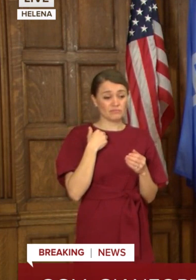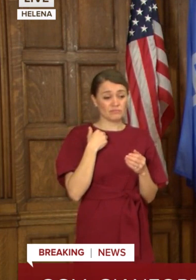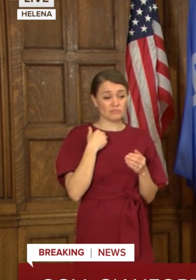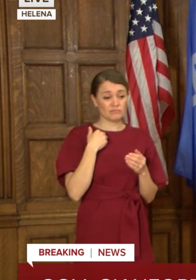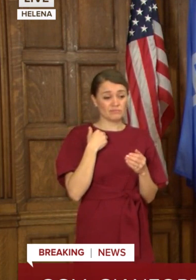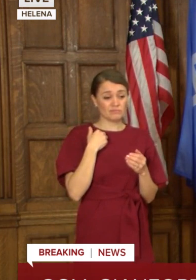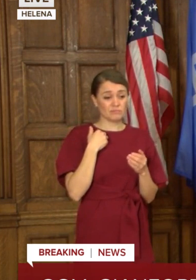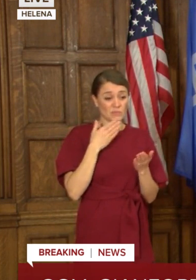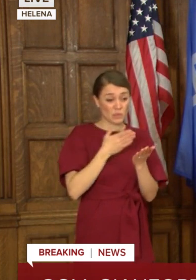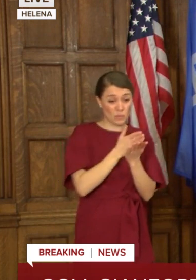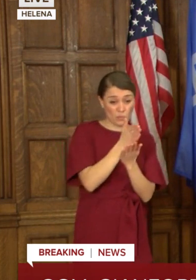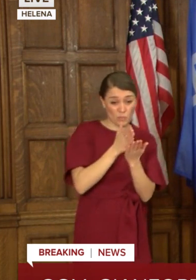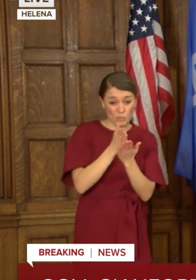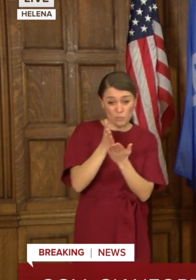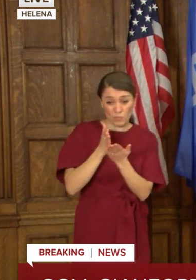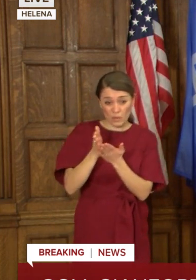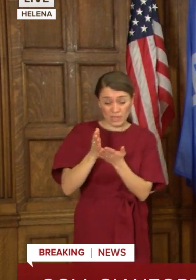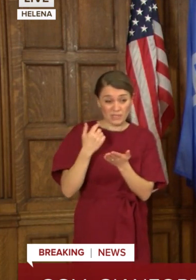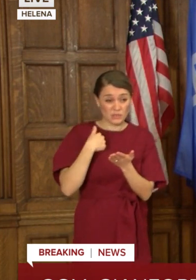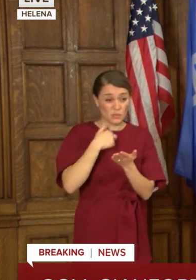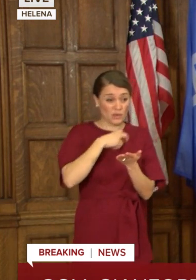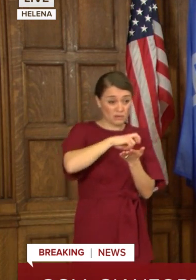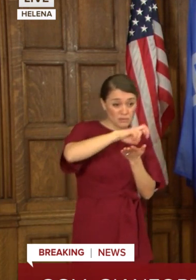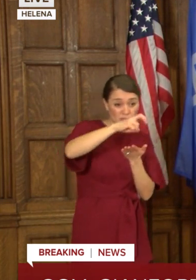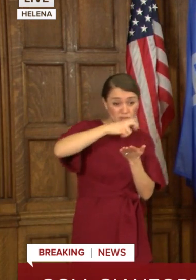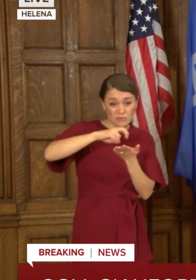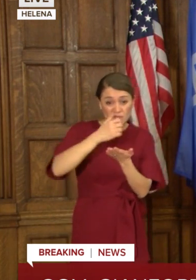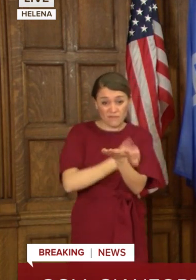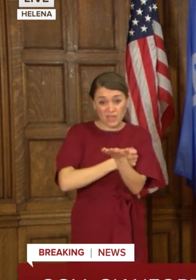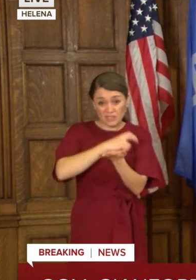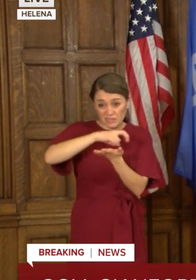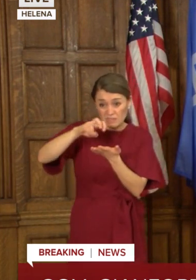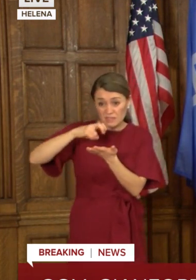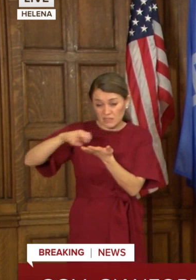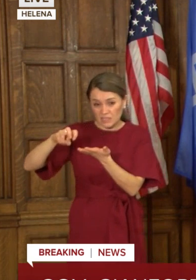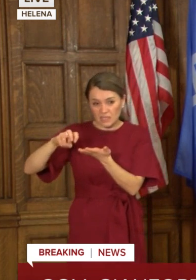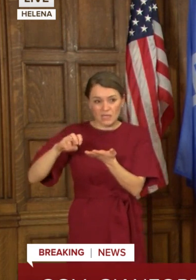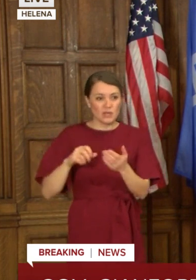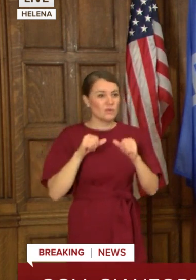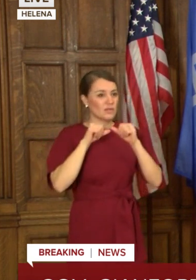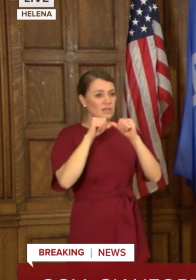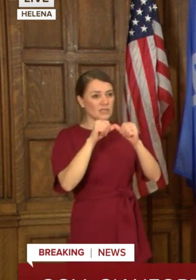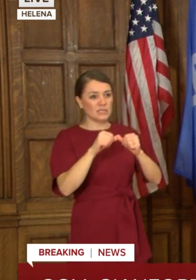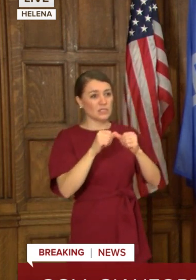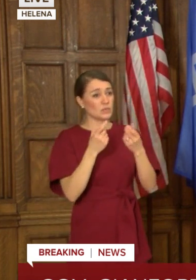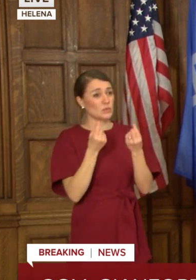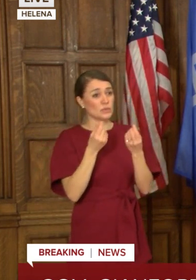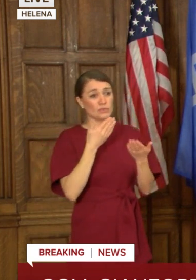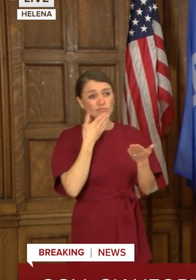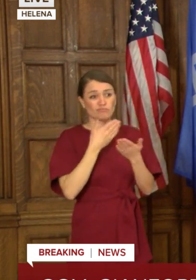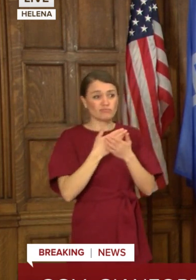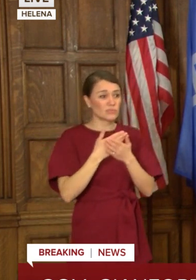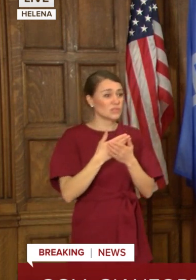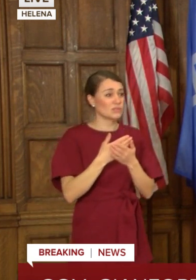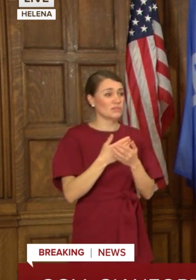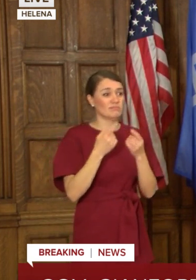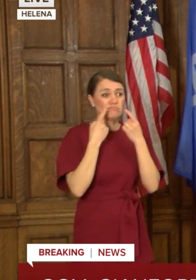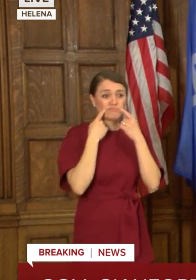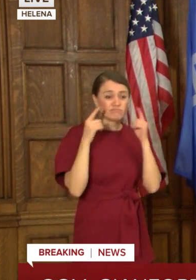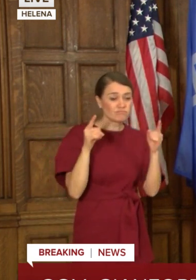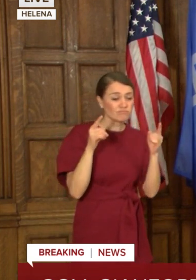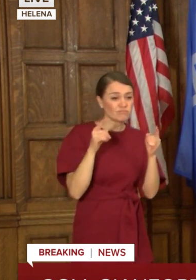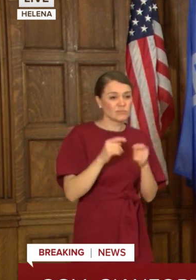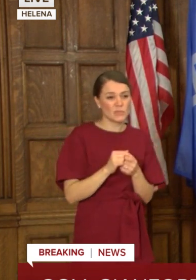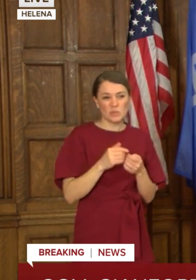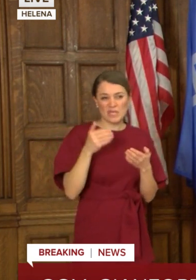we have over 90% of the vaccines we've received are in people's arms. We consistently are doing a great job. We really don't need new